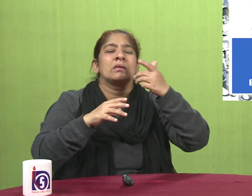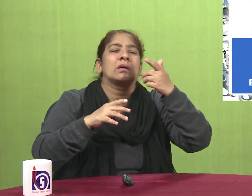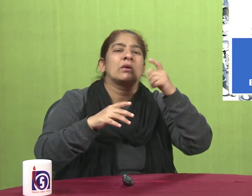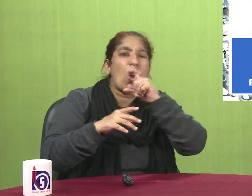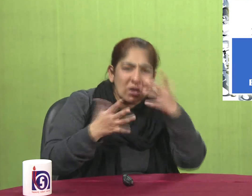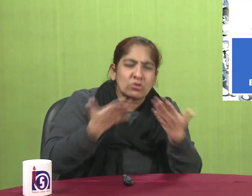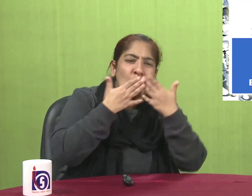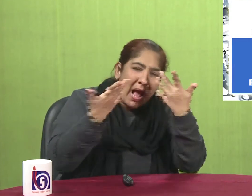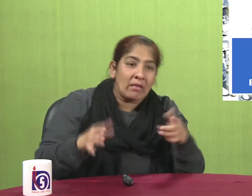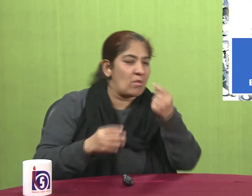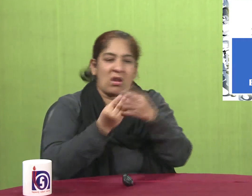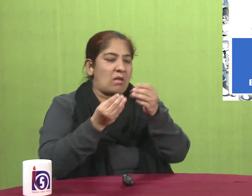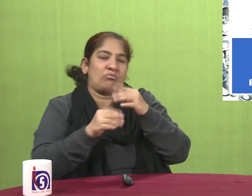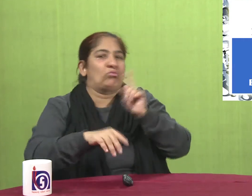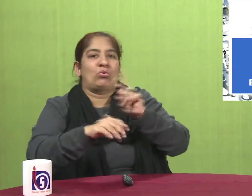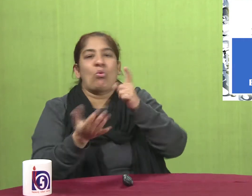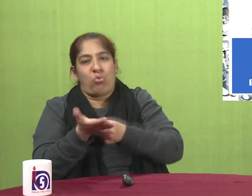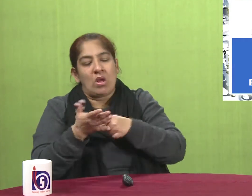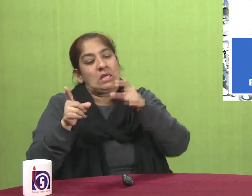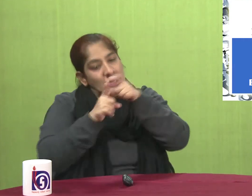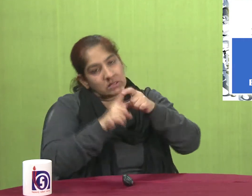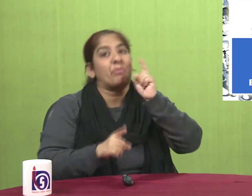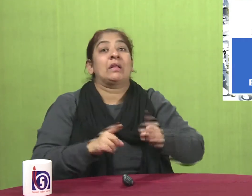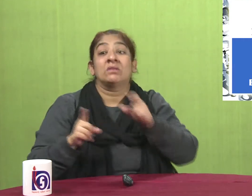So the issue of bank draft